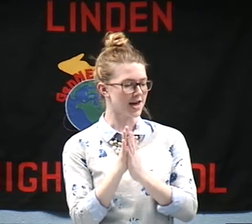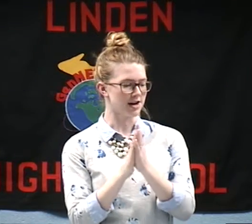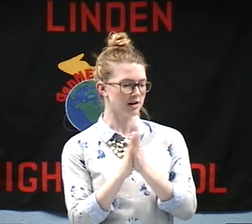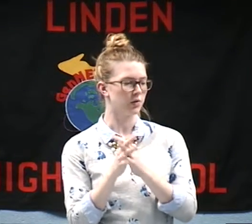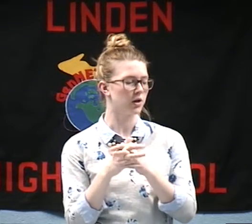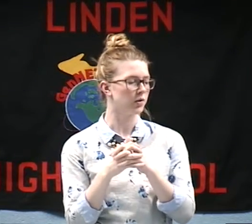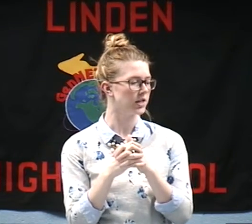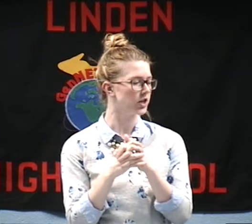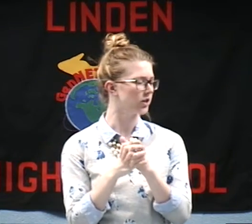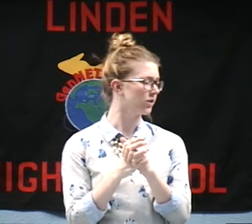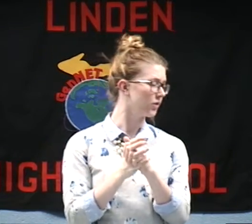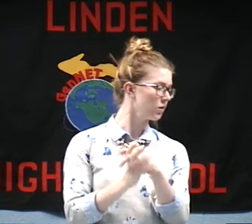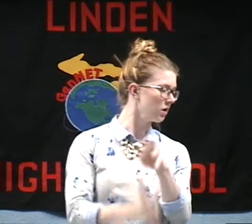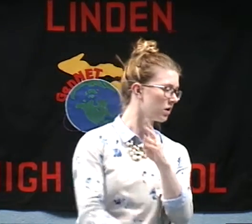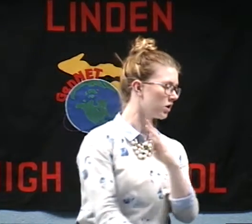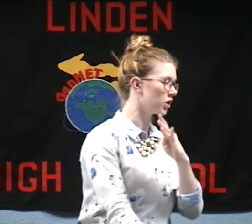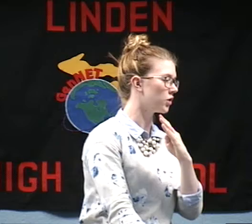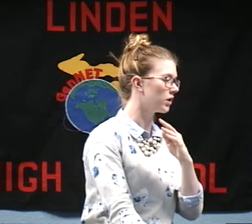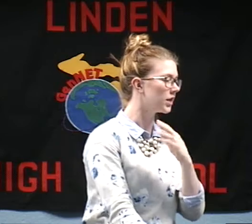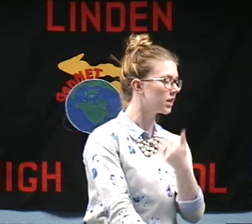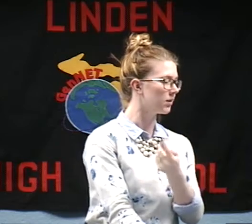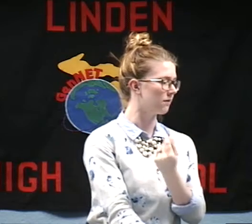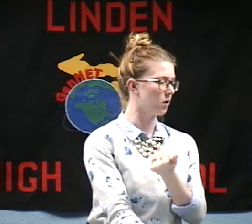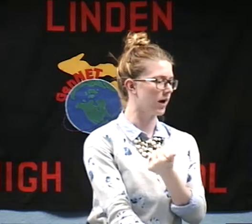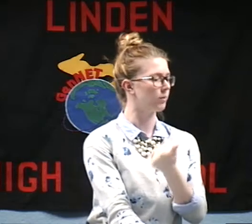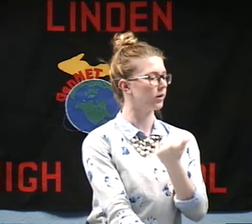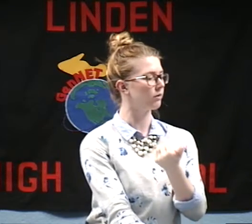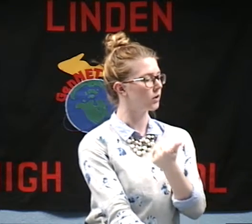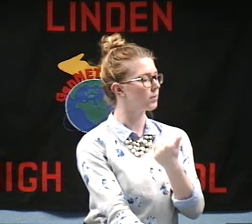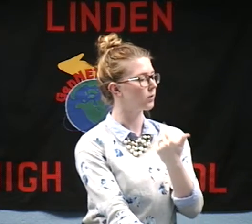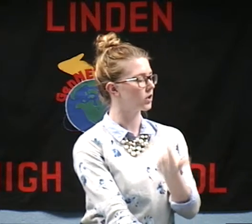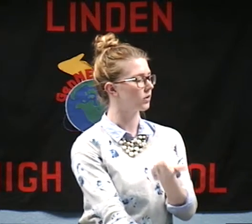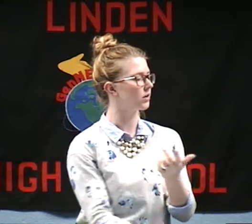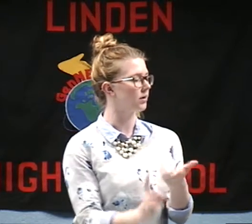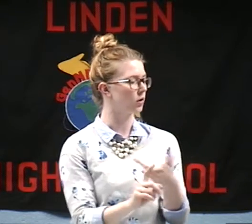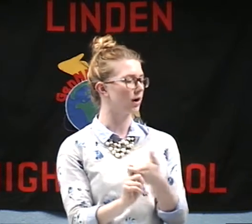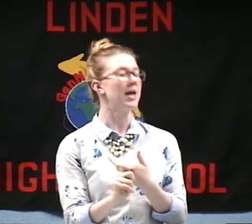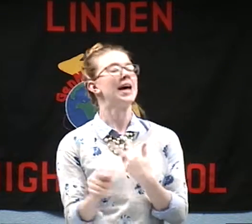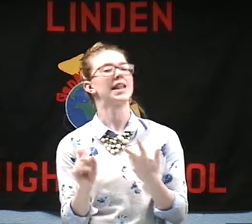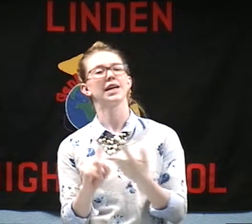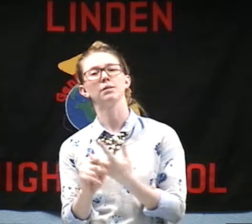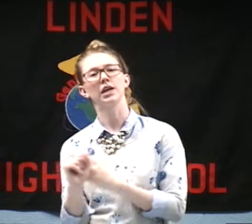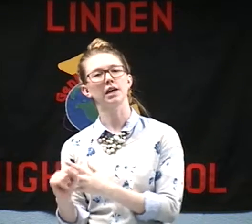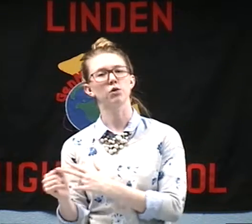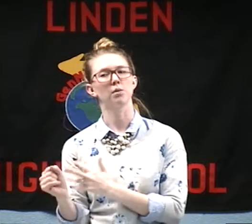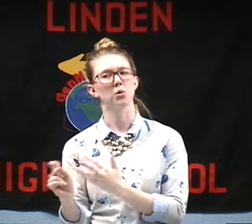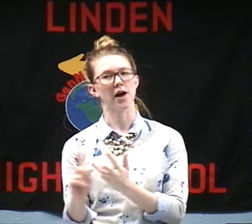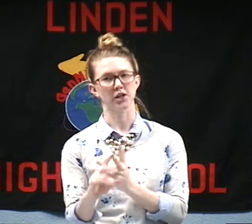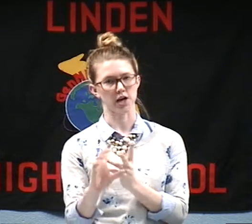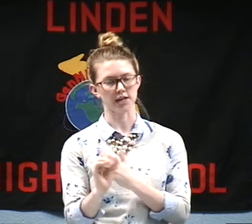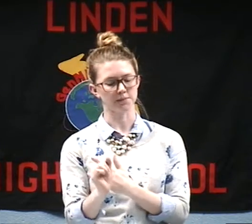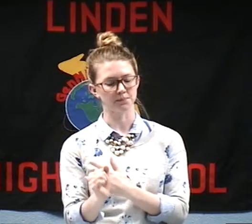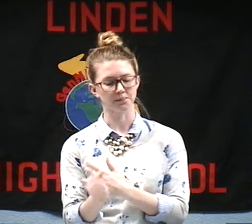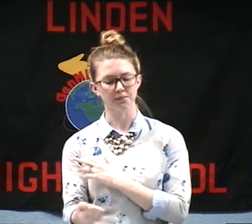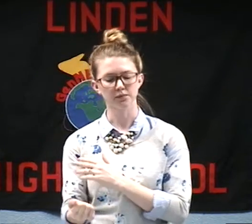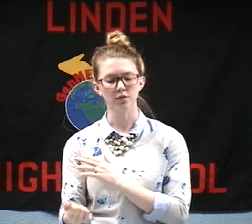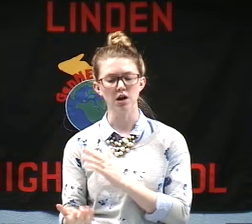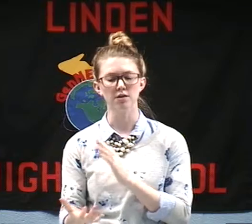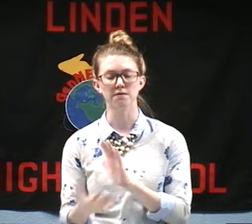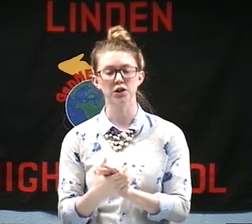Today we're going to do a little bit of vocab. We're going to review, but we're going to do a little bit of vocab, and then I'm going to give you a project. First